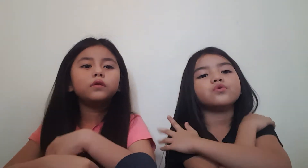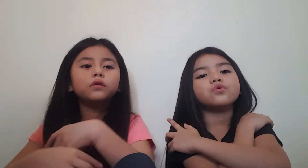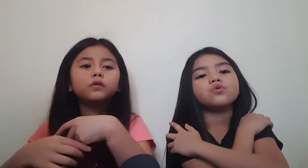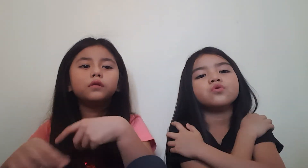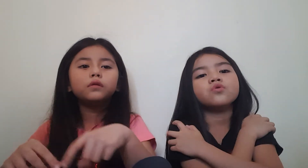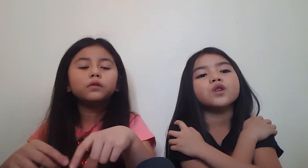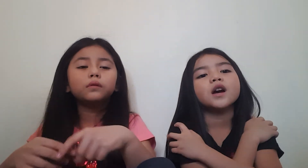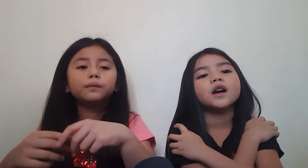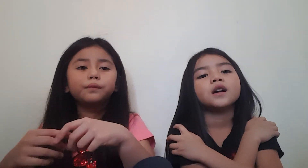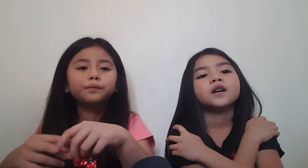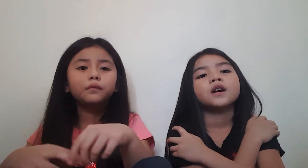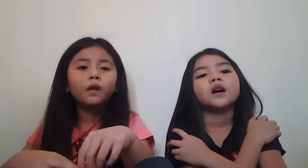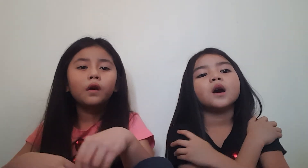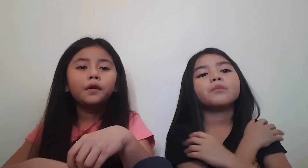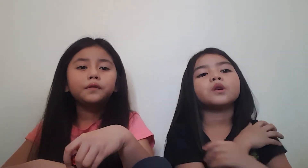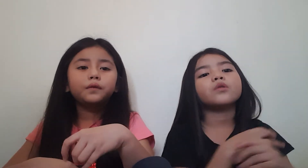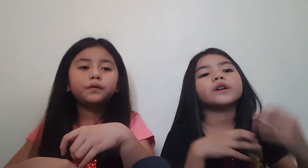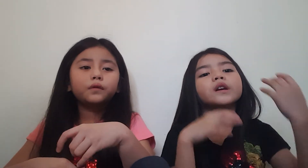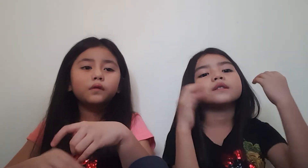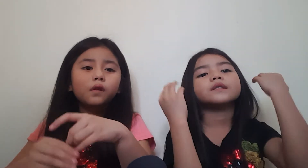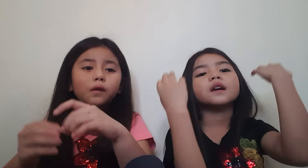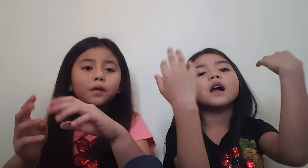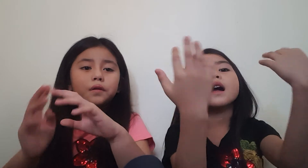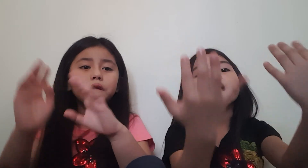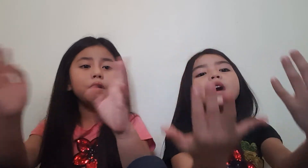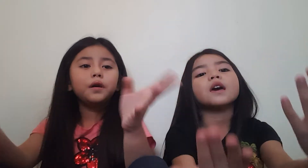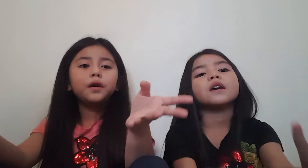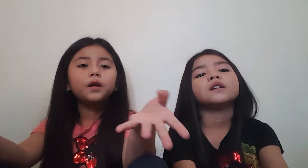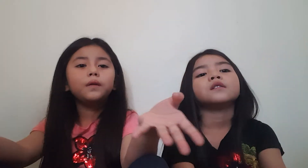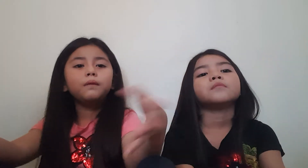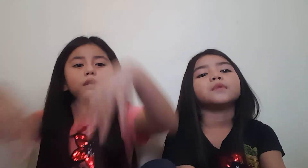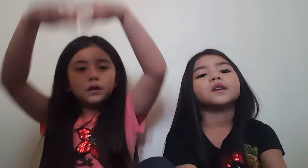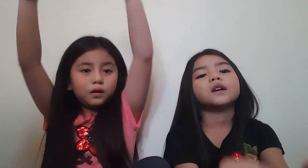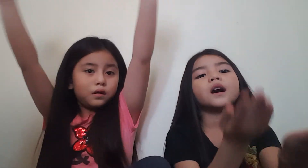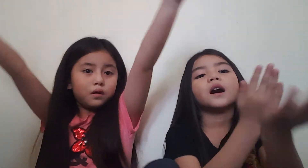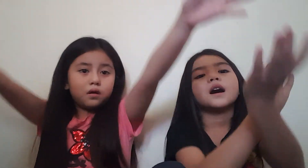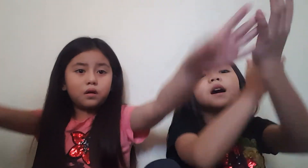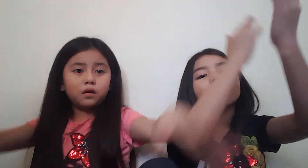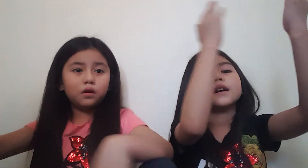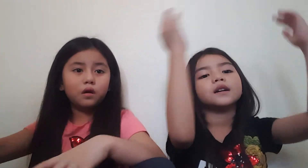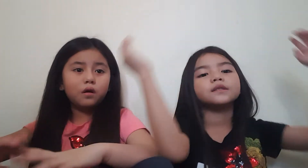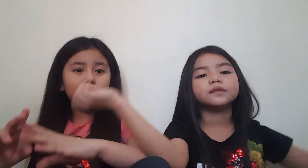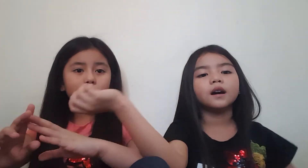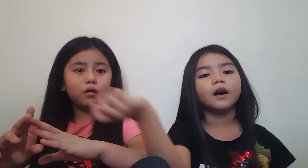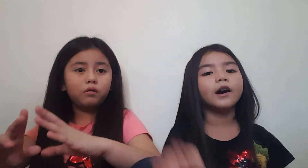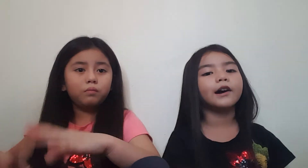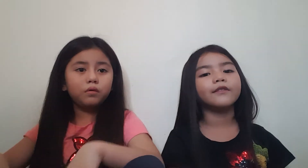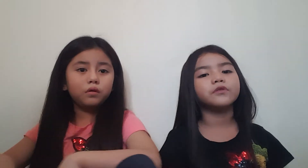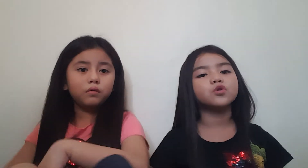I'm glowing inside Because Of you